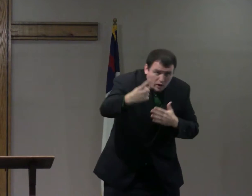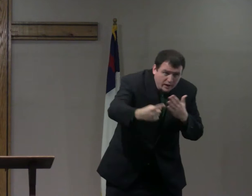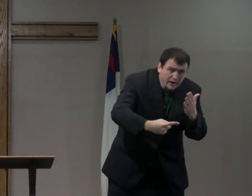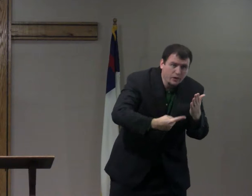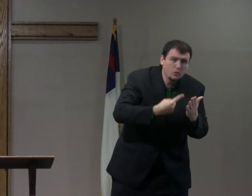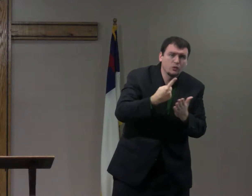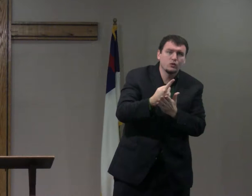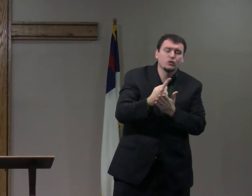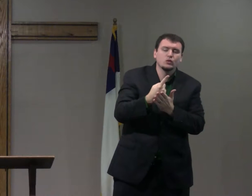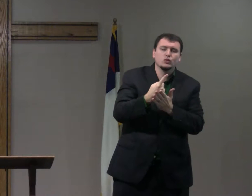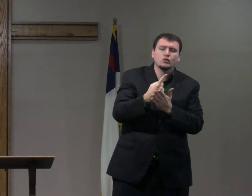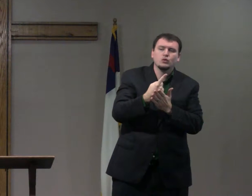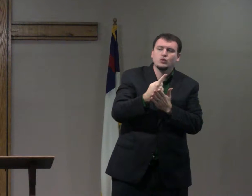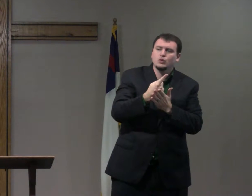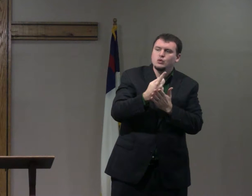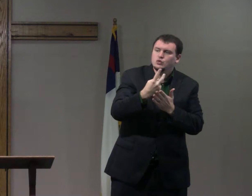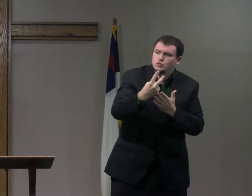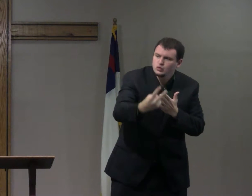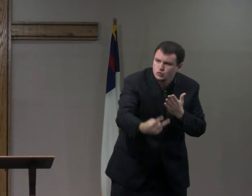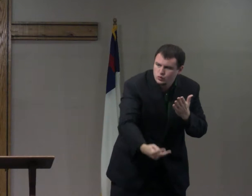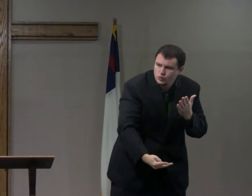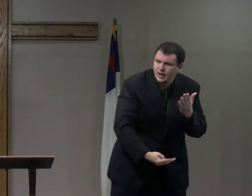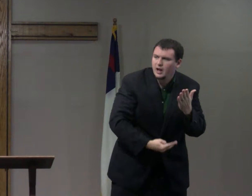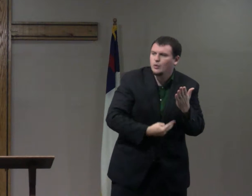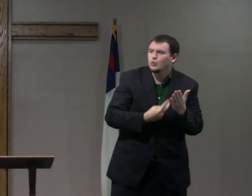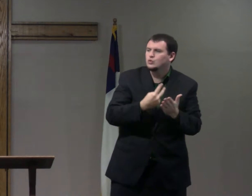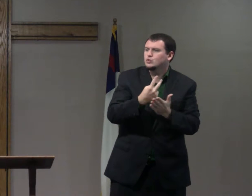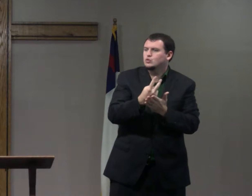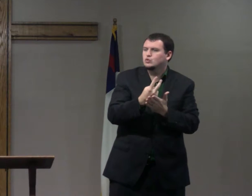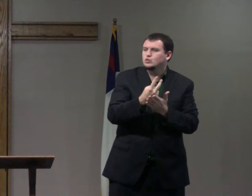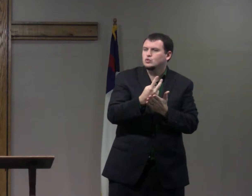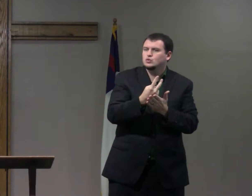And Jesus was on the cross for